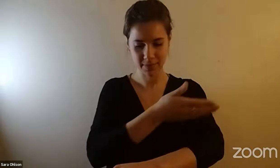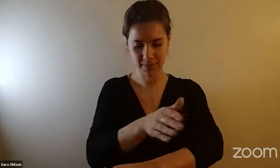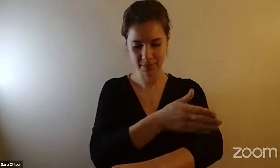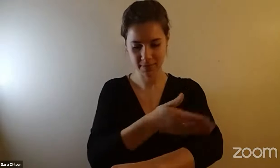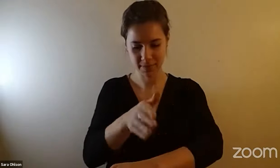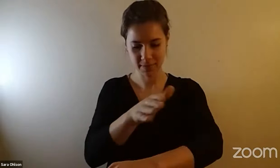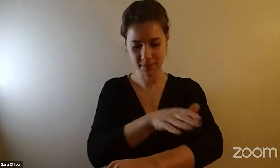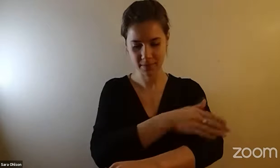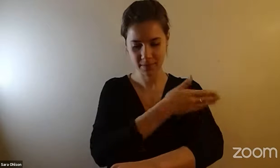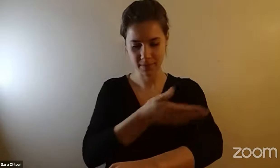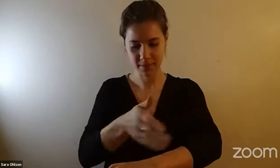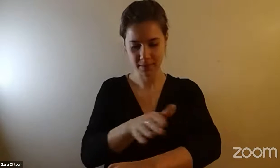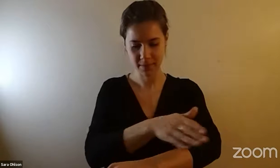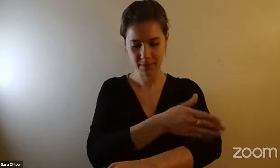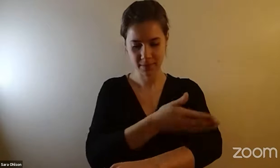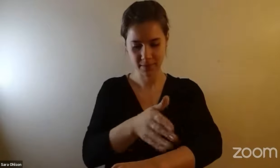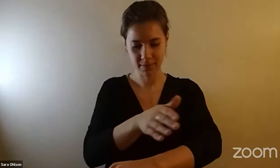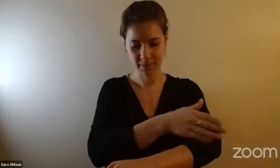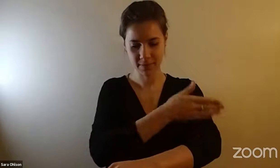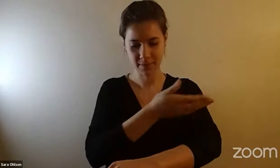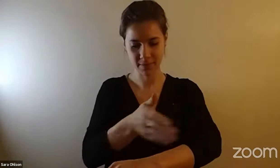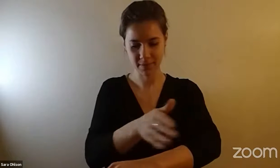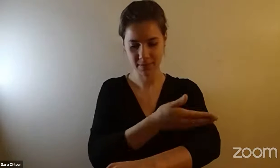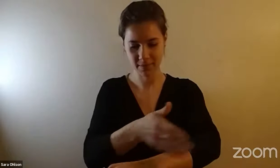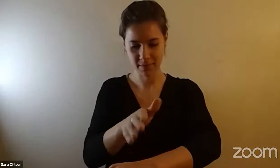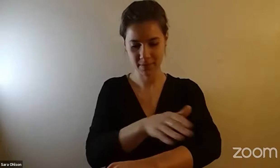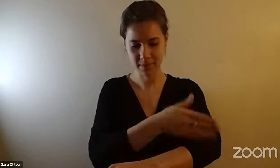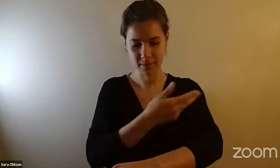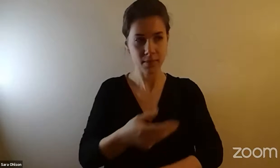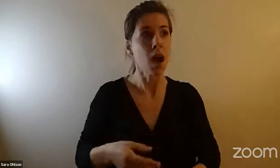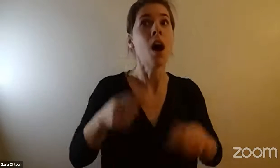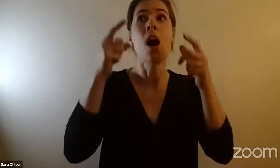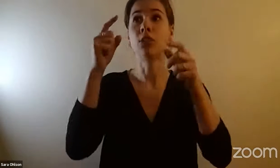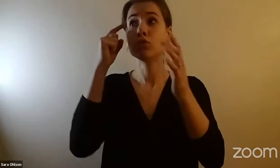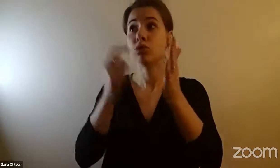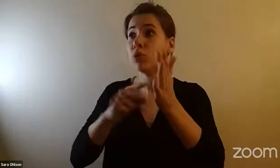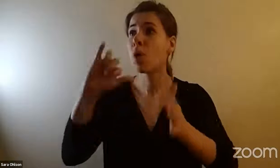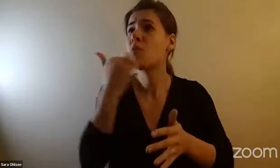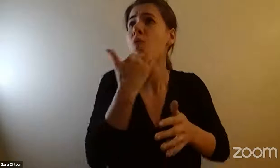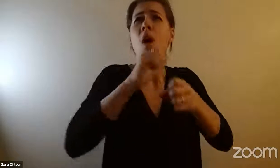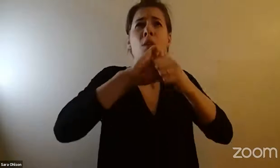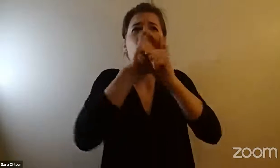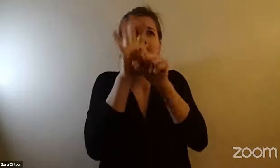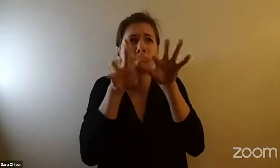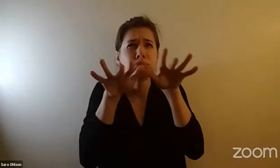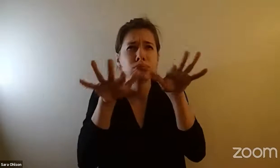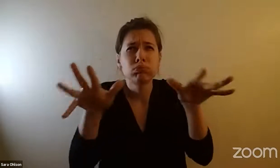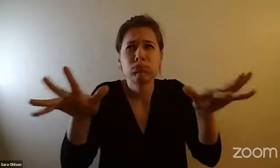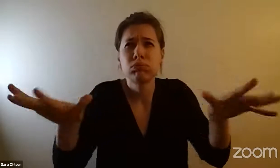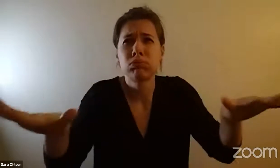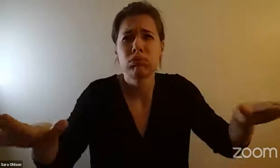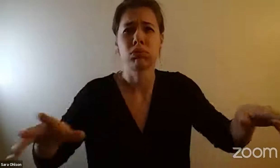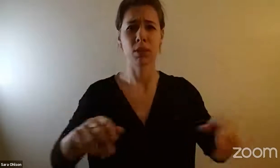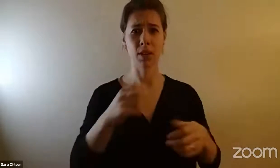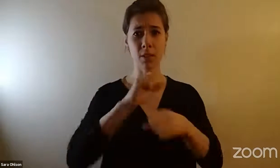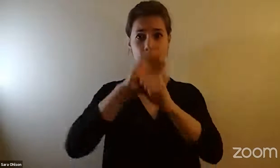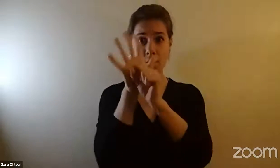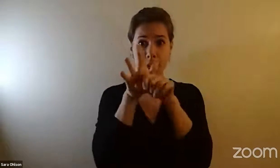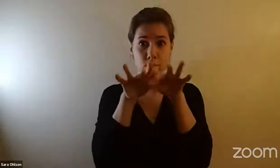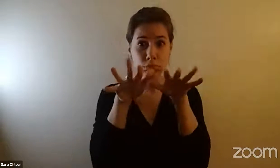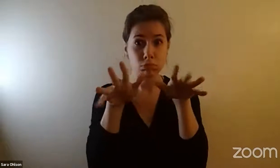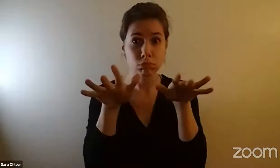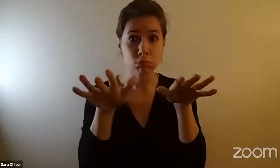in the full list of videos, which are available on the Hymn Society YouTube account, because each one of these interpreters did 3